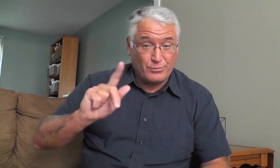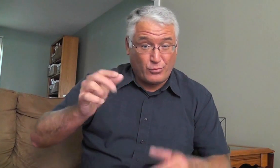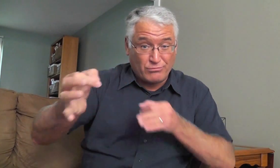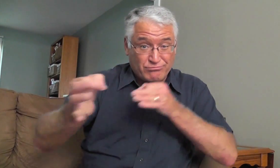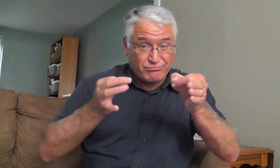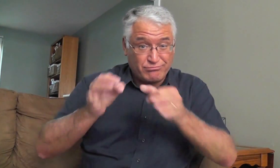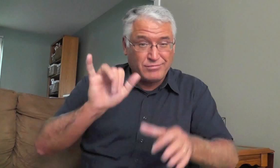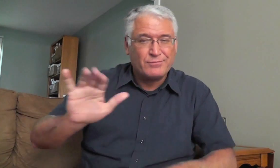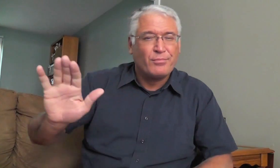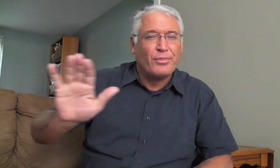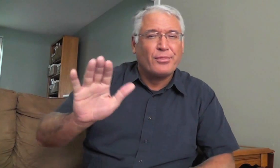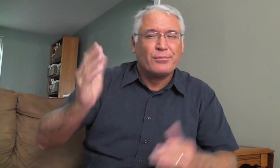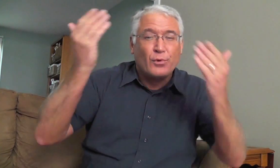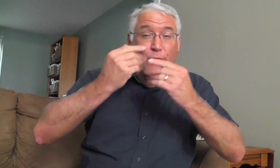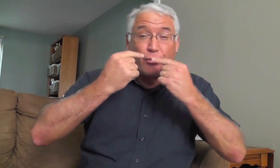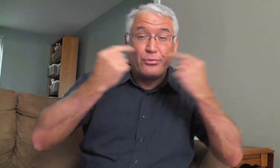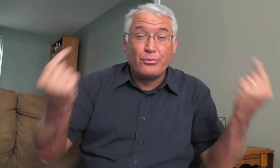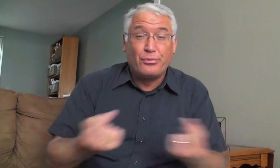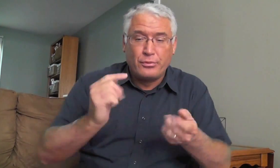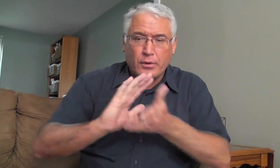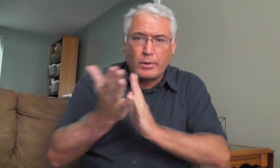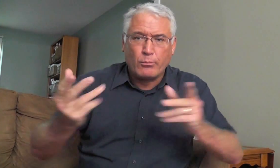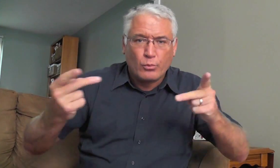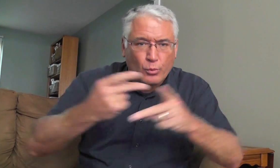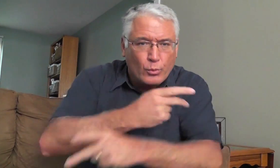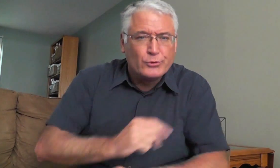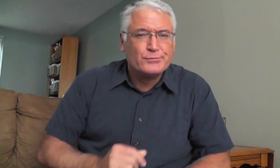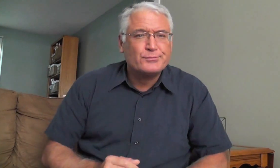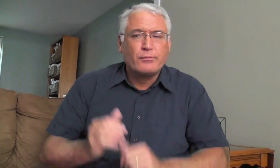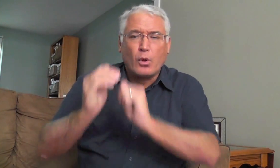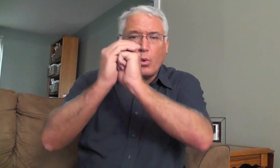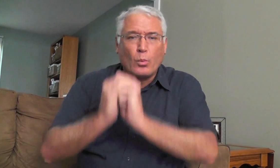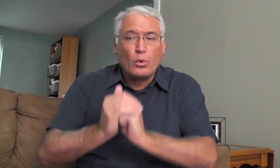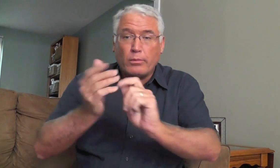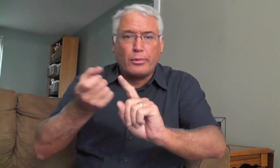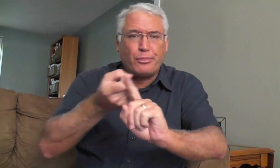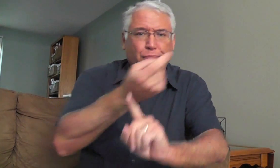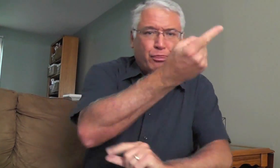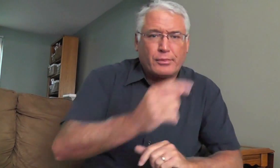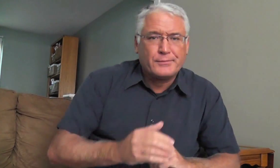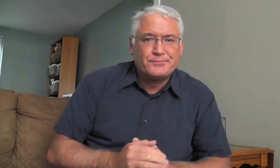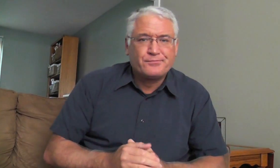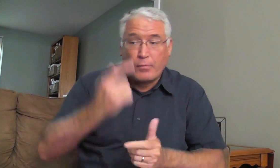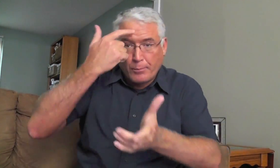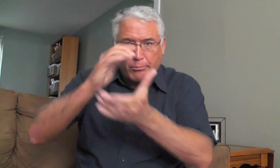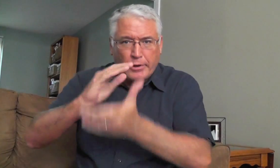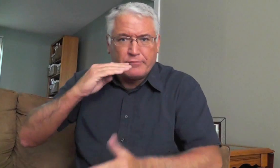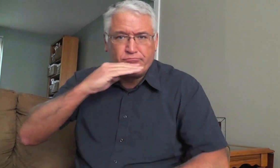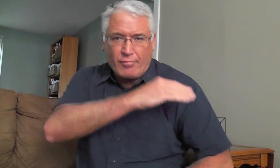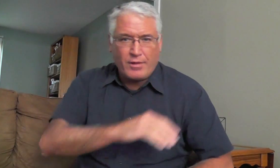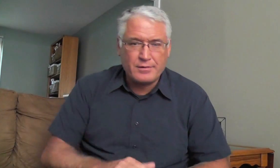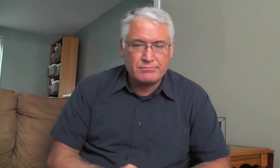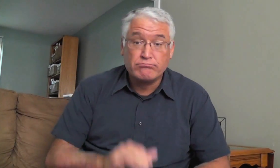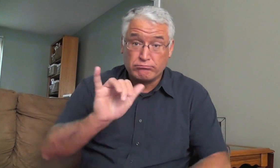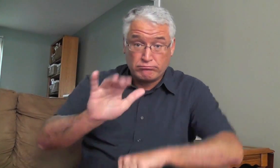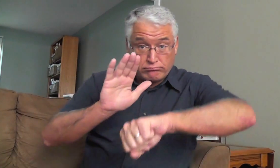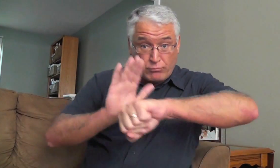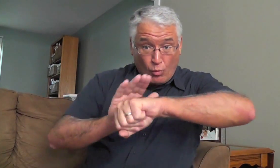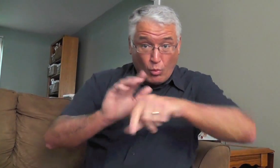Paul, he explained about their darkening, their hearts and their sin becoming worse, worshiping other things, believing lies, and